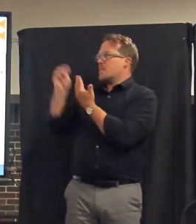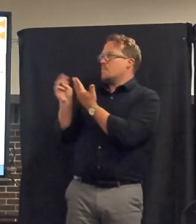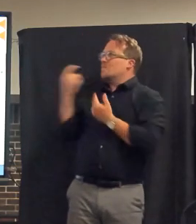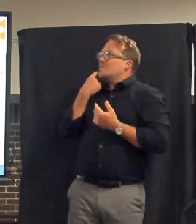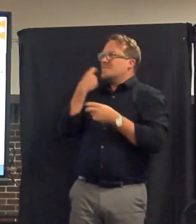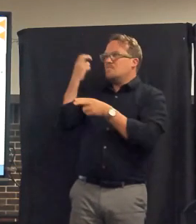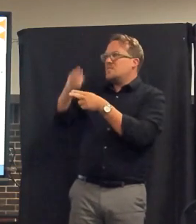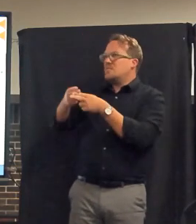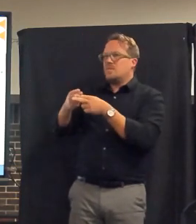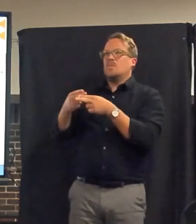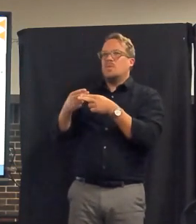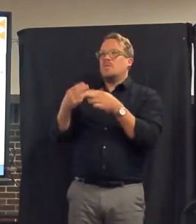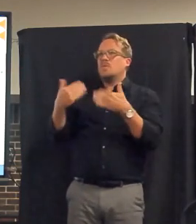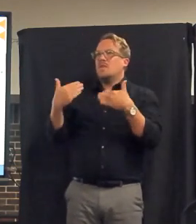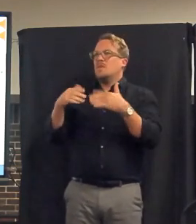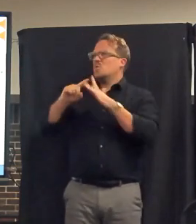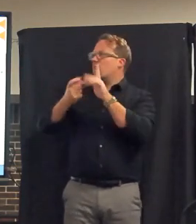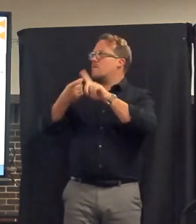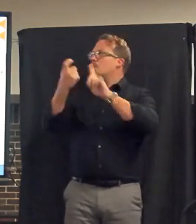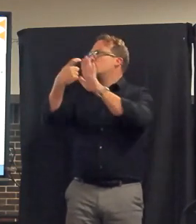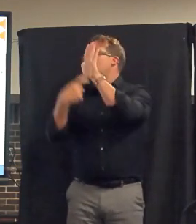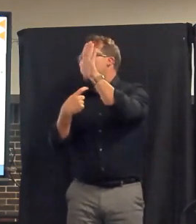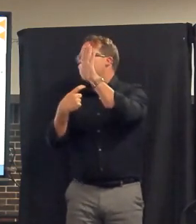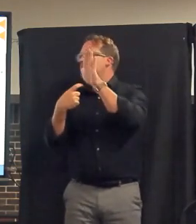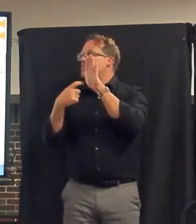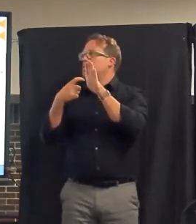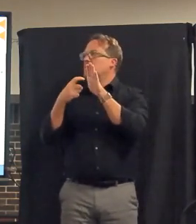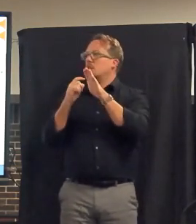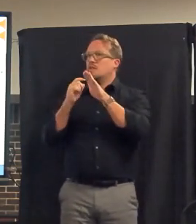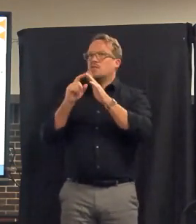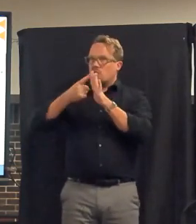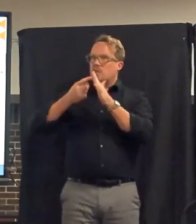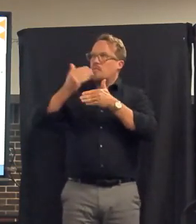about now, kind of start from scratch. So.